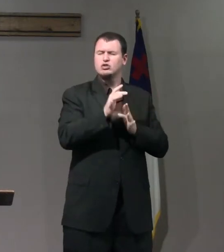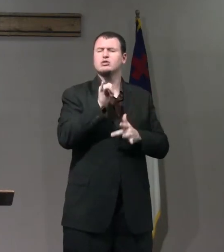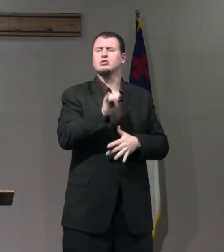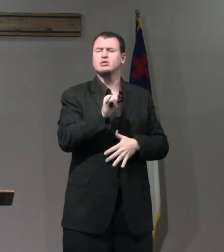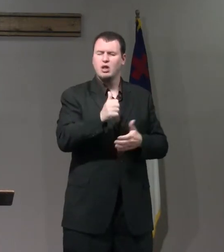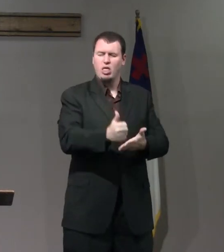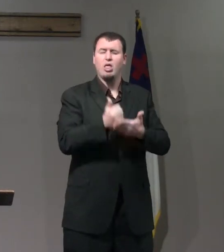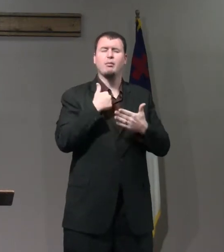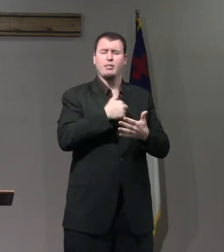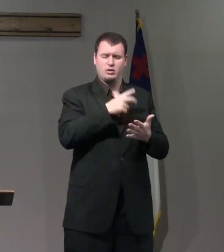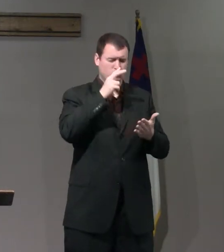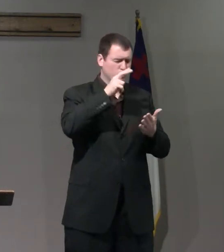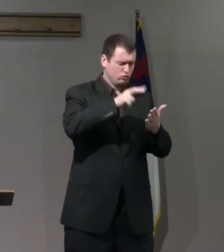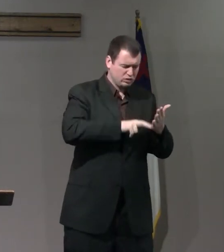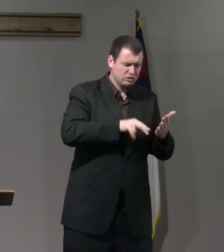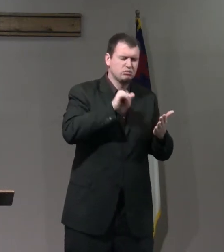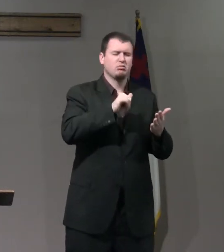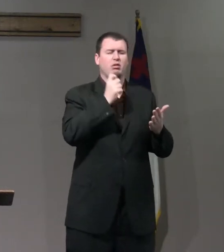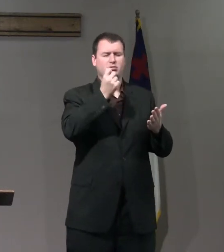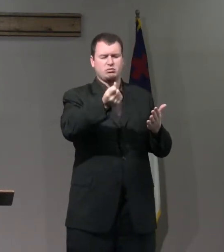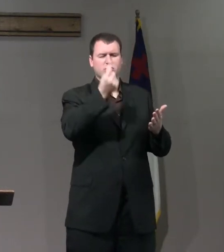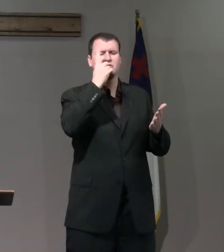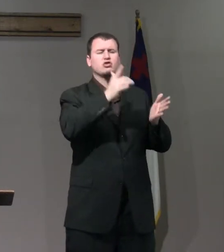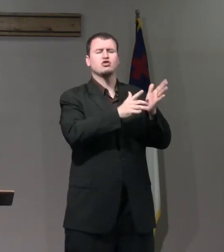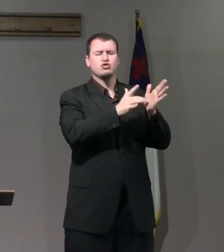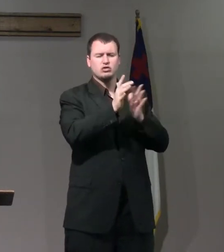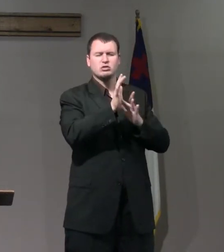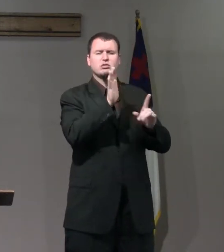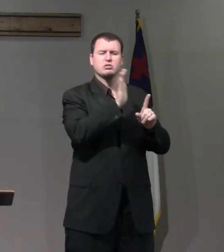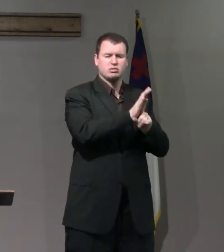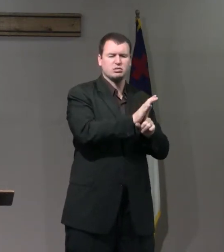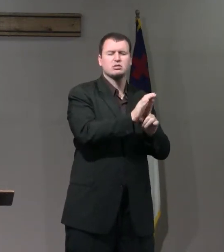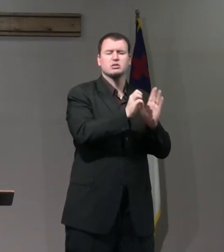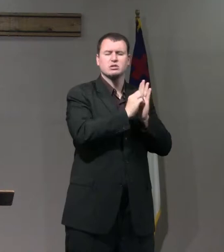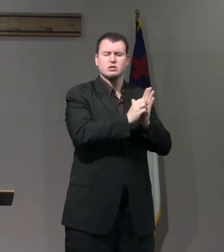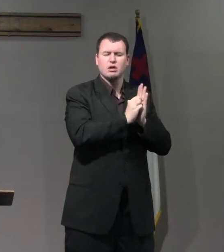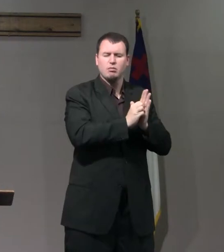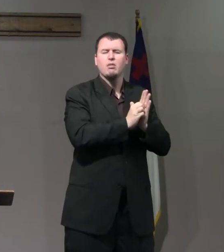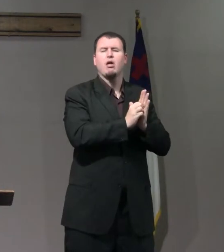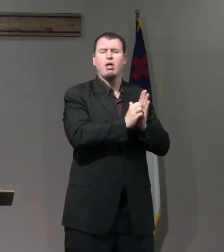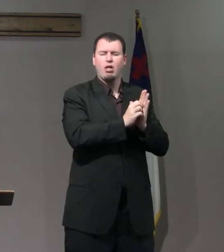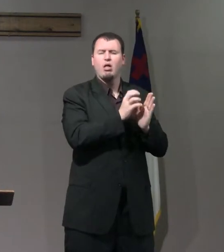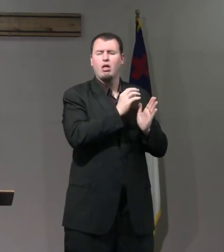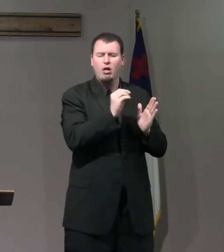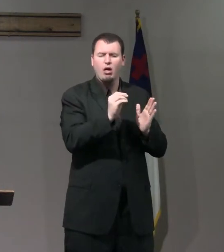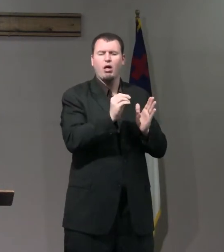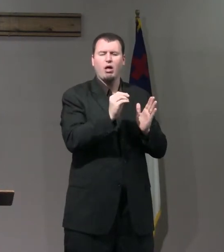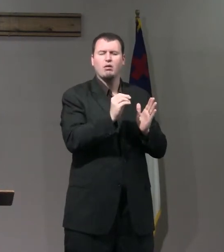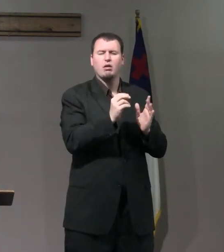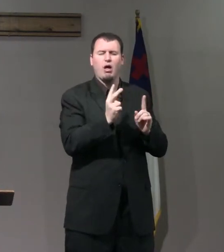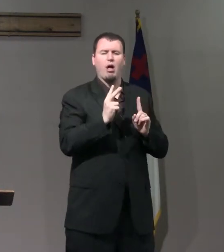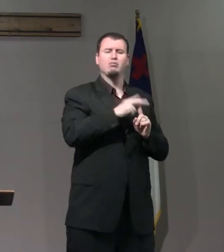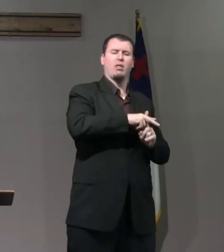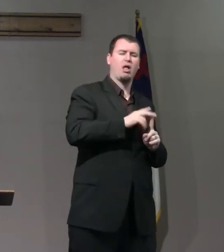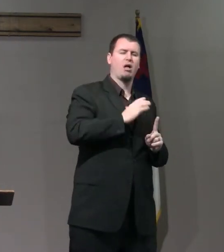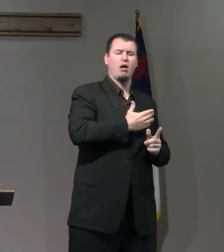We can learn from Jesus. Help us to read and understand